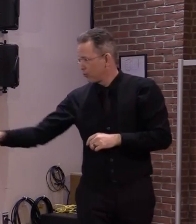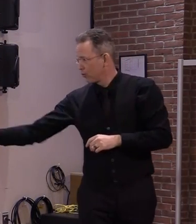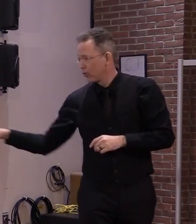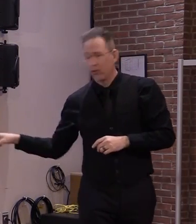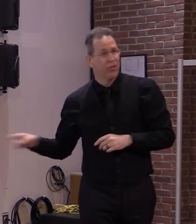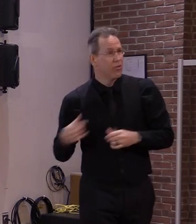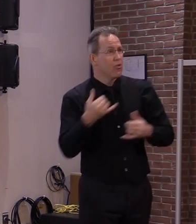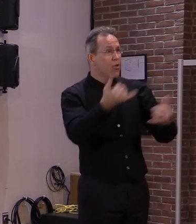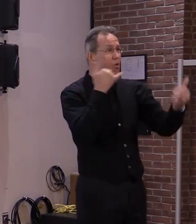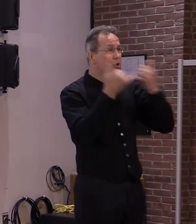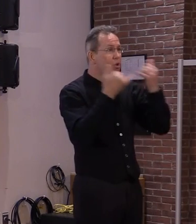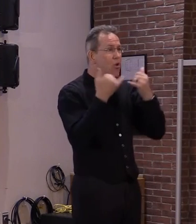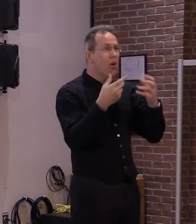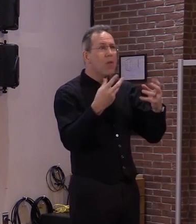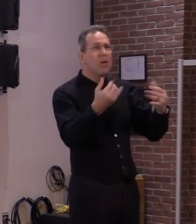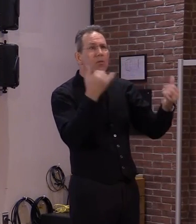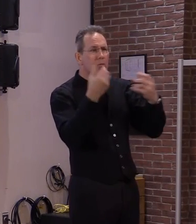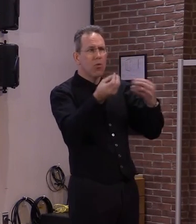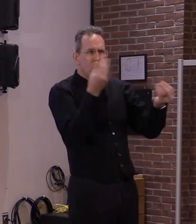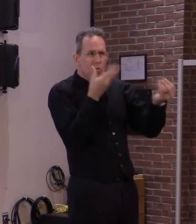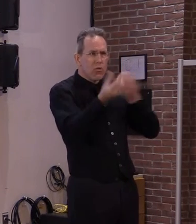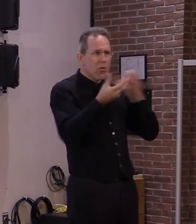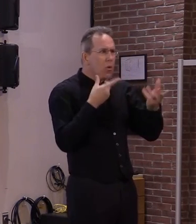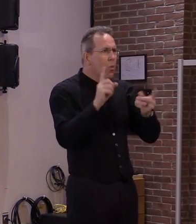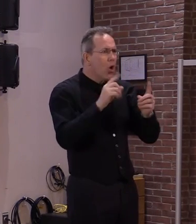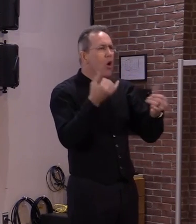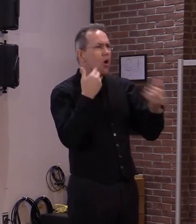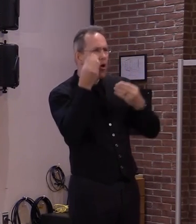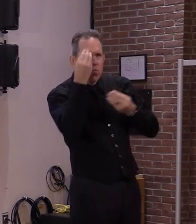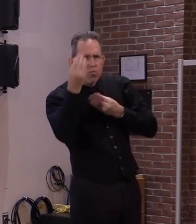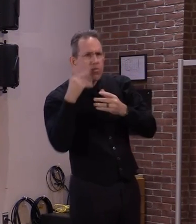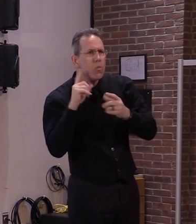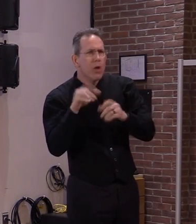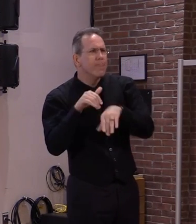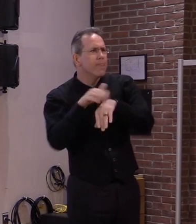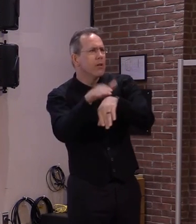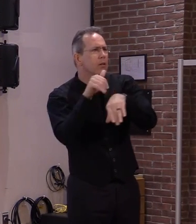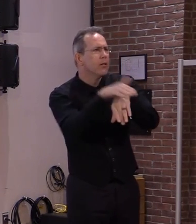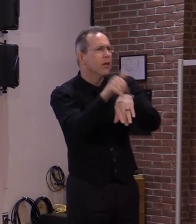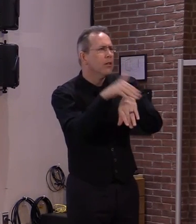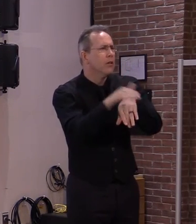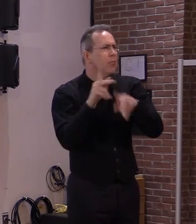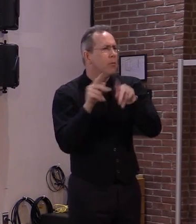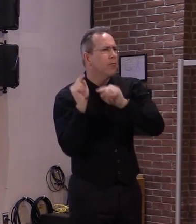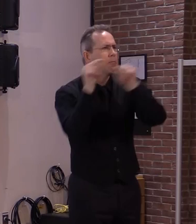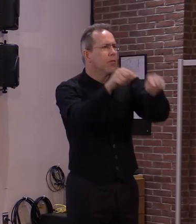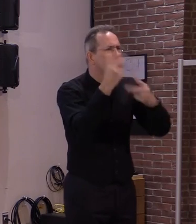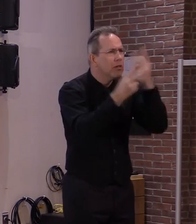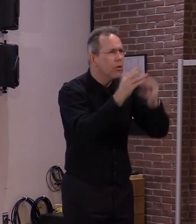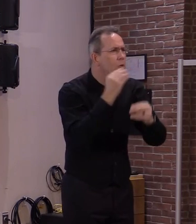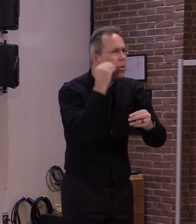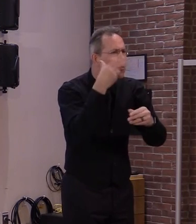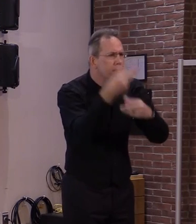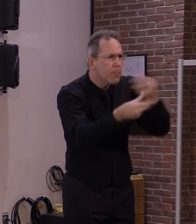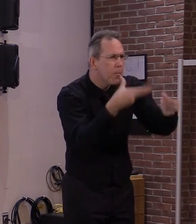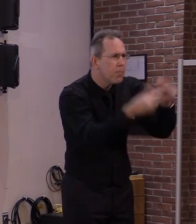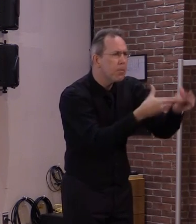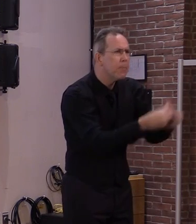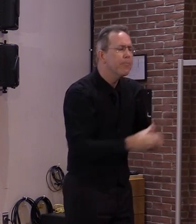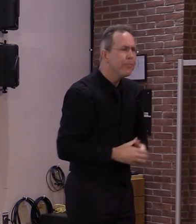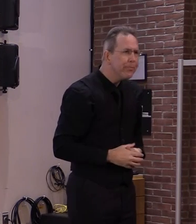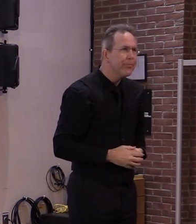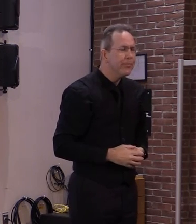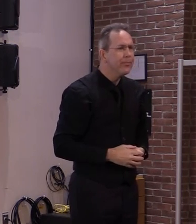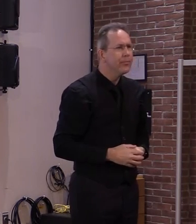reached. I'm happy to report that we have made great progress with our phase 3 vaccination program, and